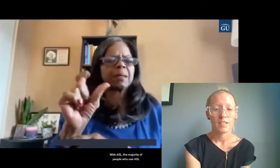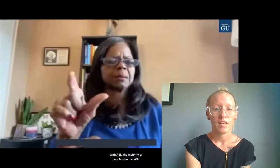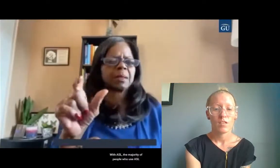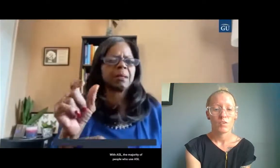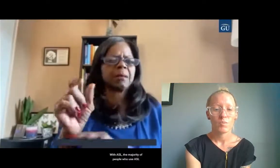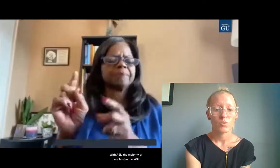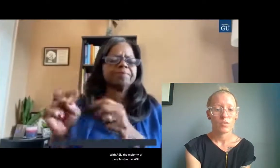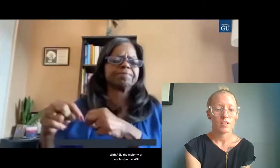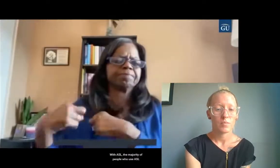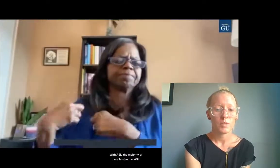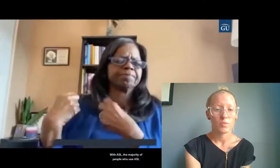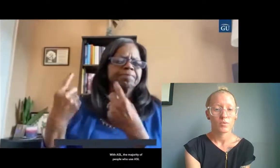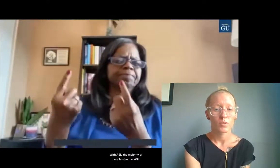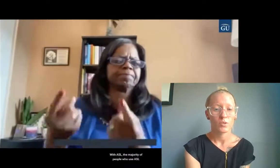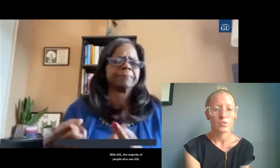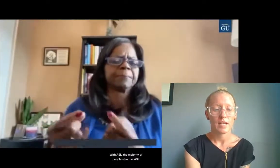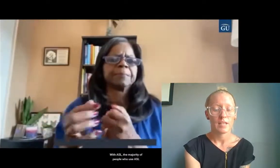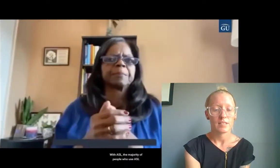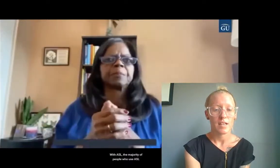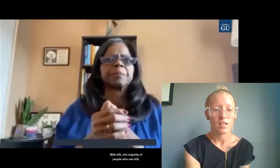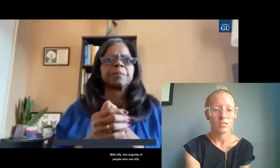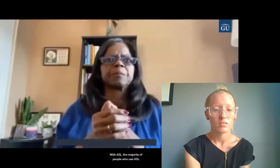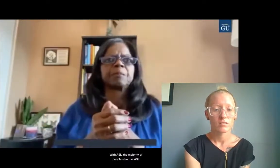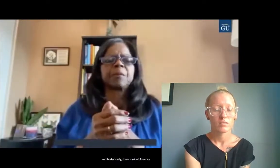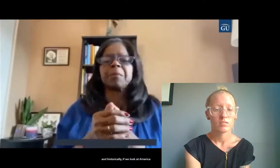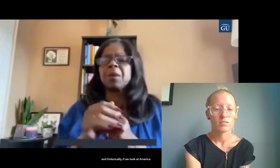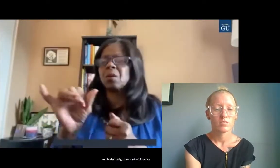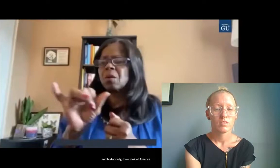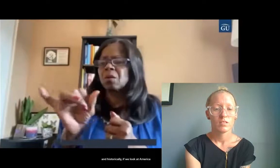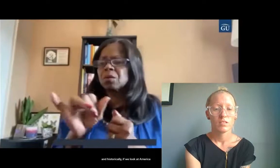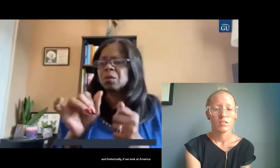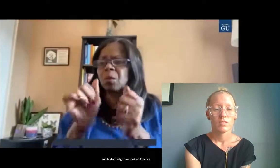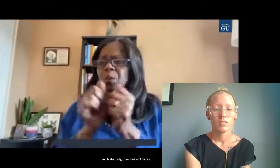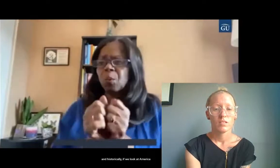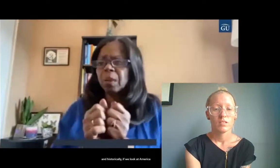With ASL, the majority of people who use ASL